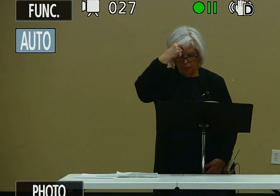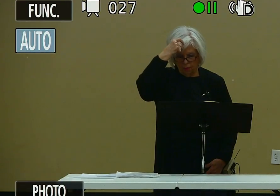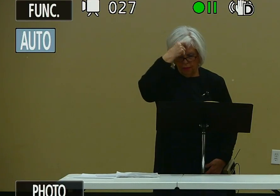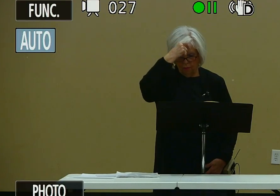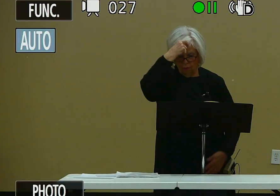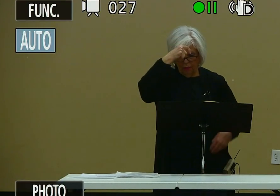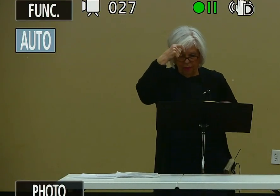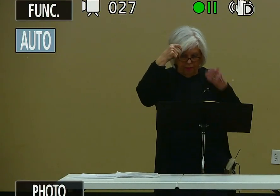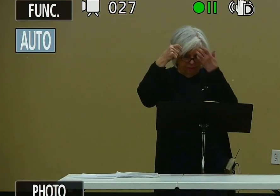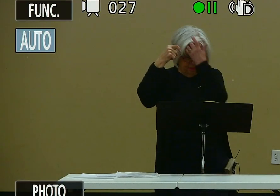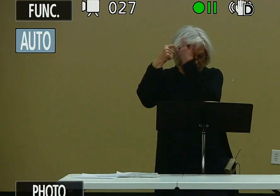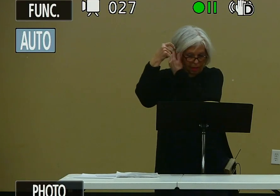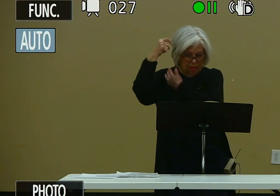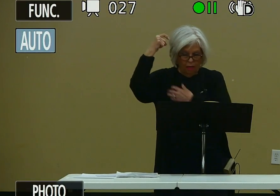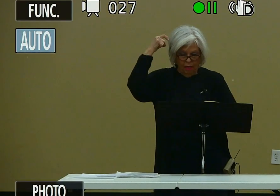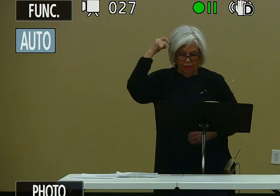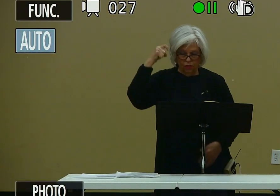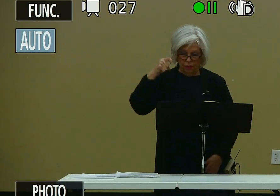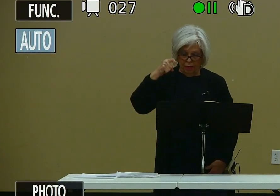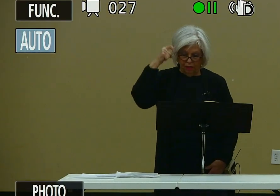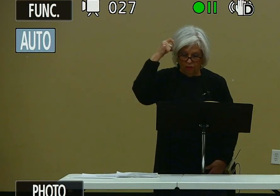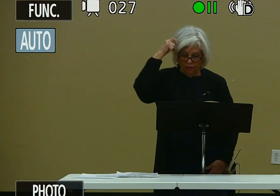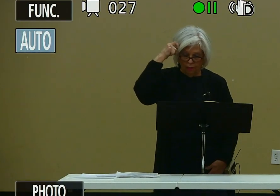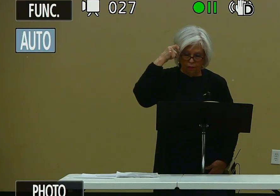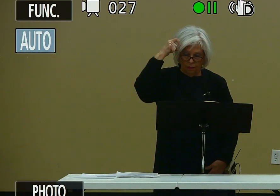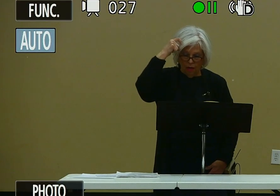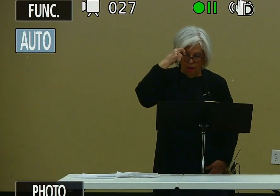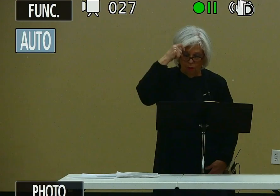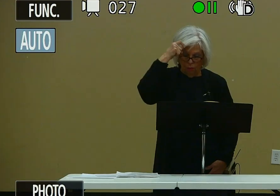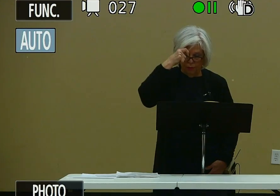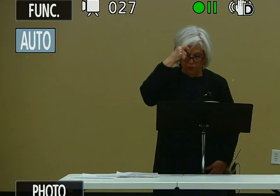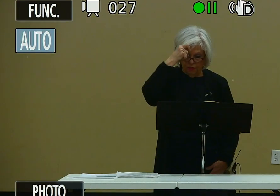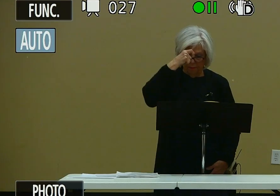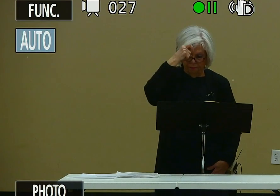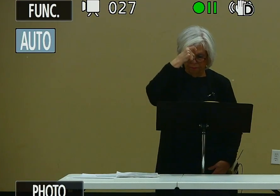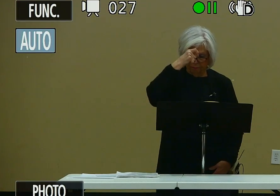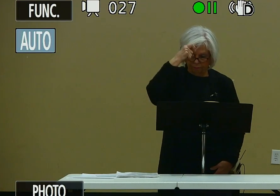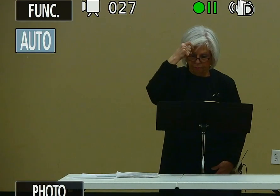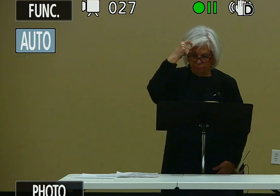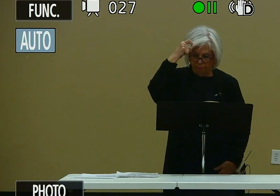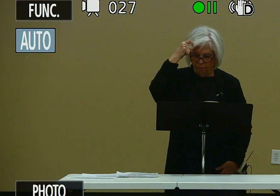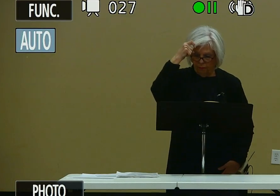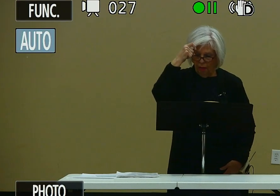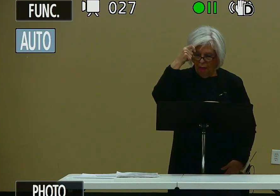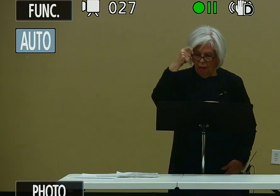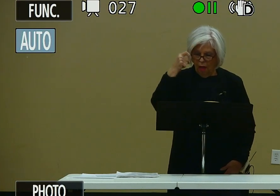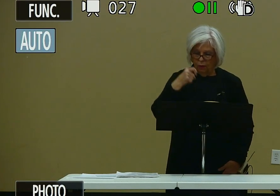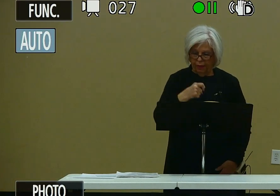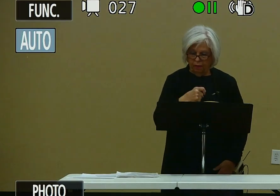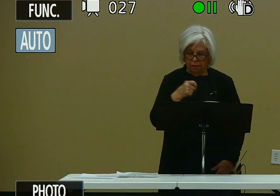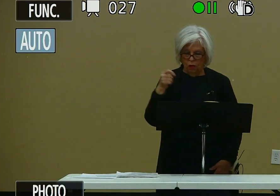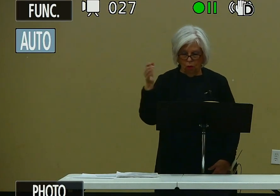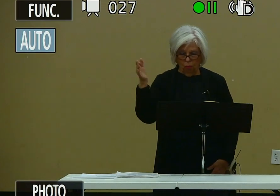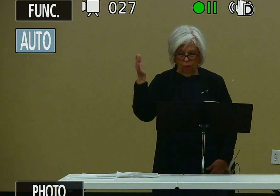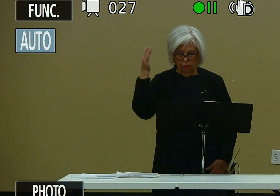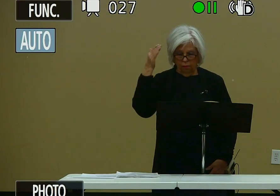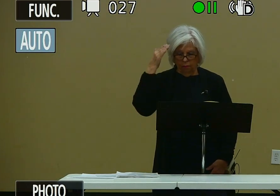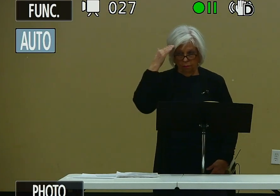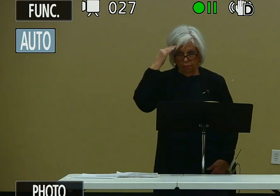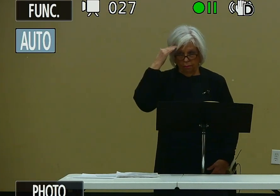brain. Wise. It's your X finger. Wisdom. Okay, no. B